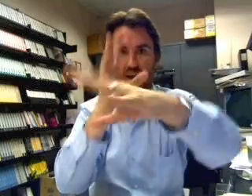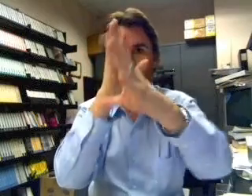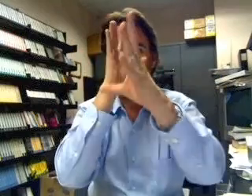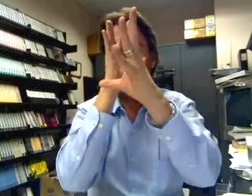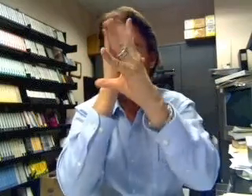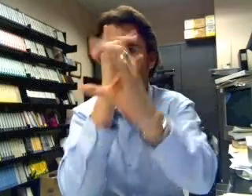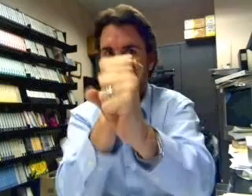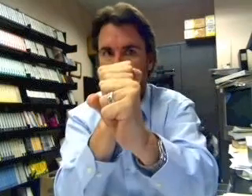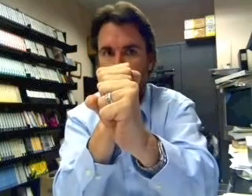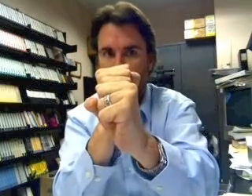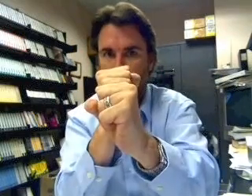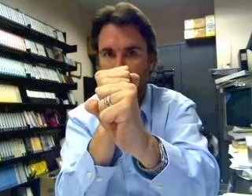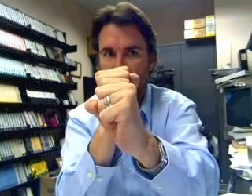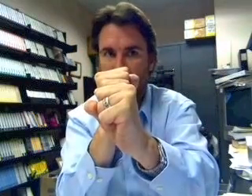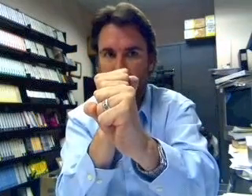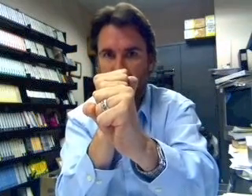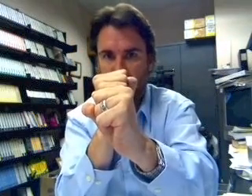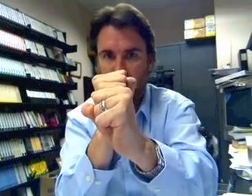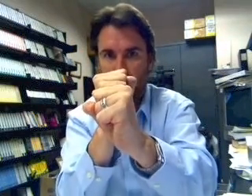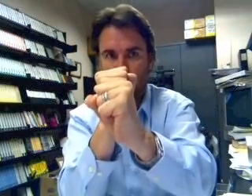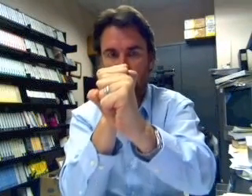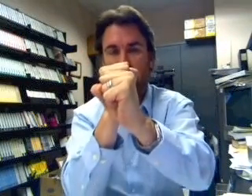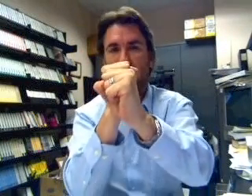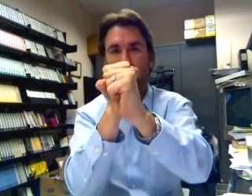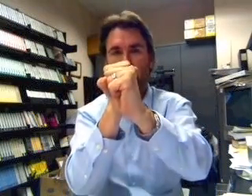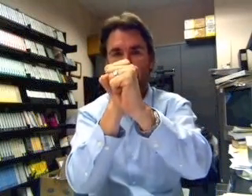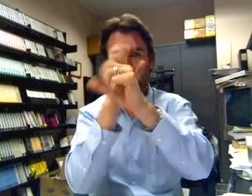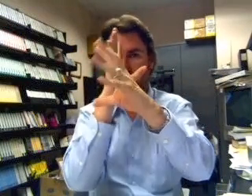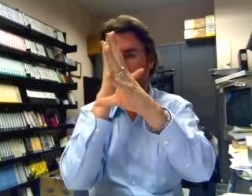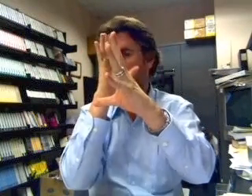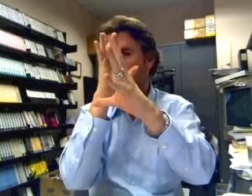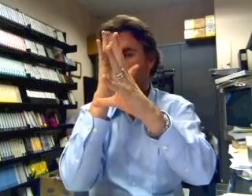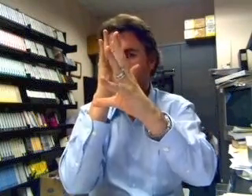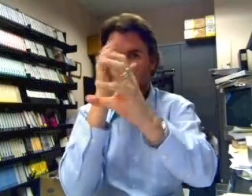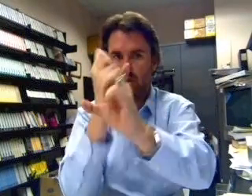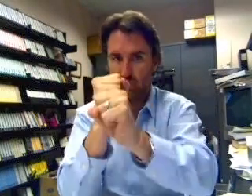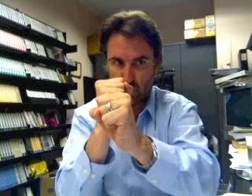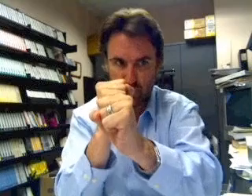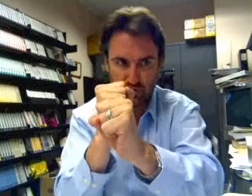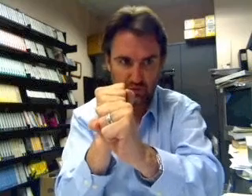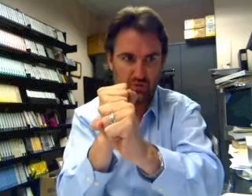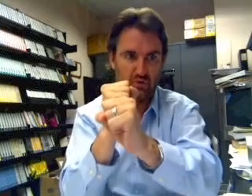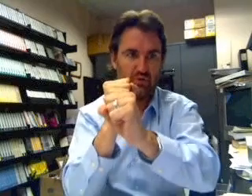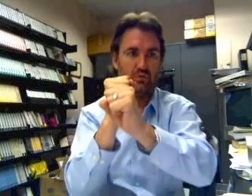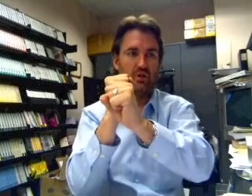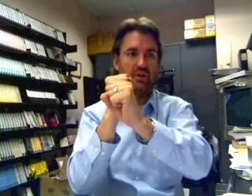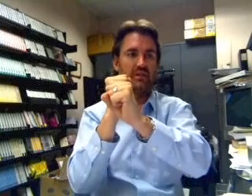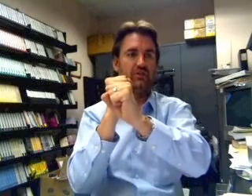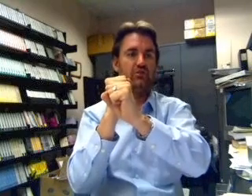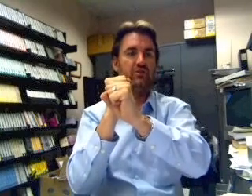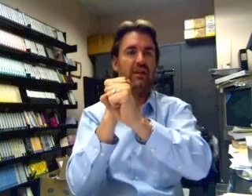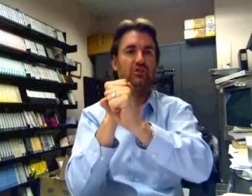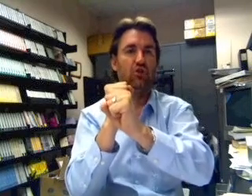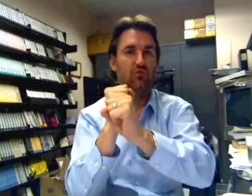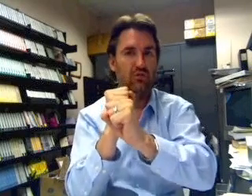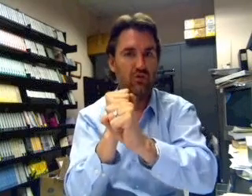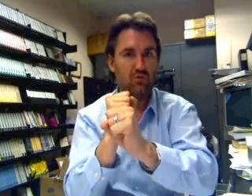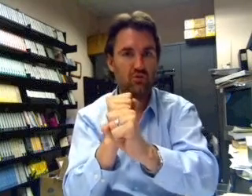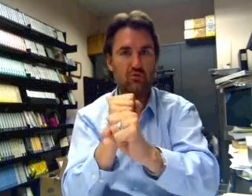hand. And it means captivated or captured you, engrossed you. So we're going to use that as overthrew you